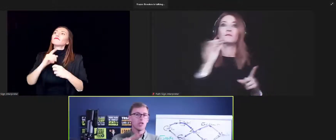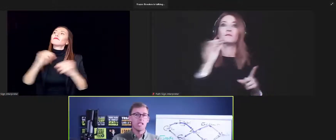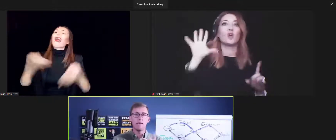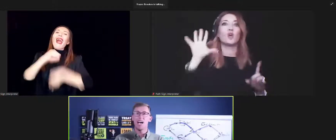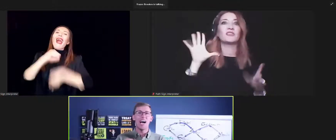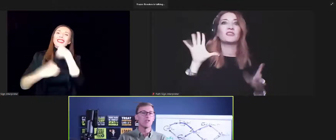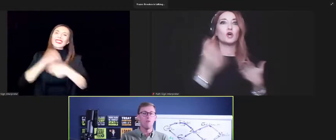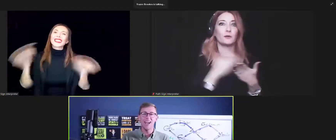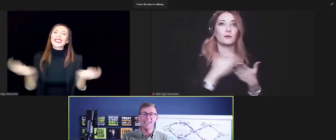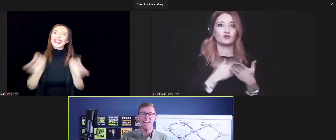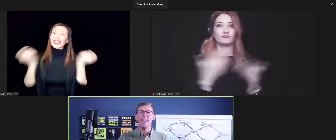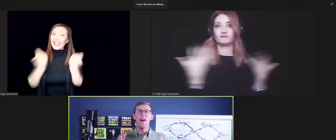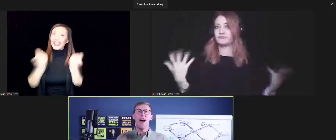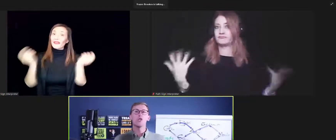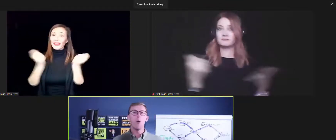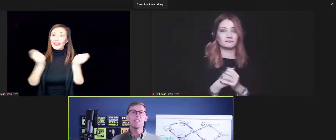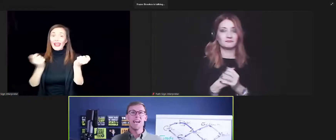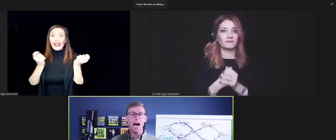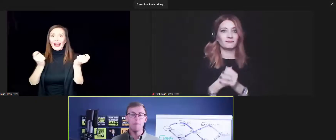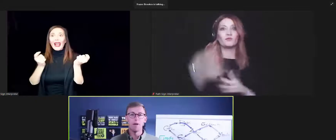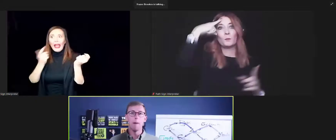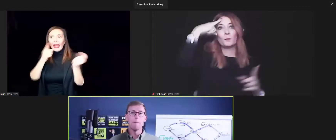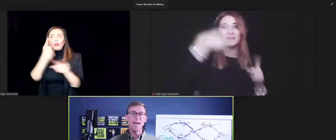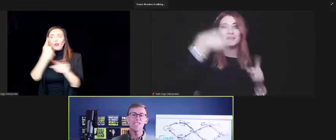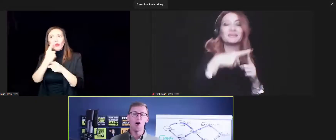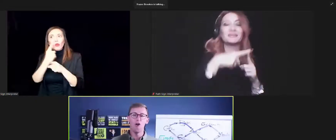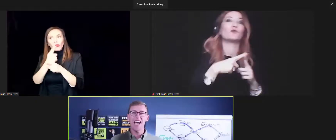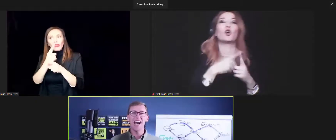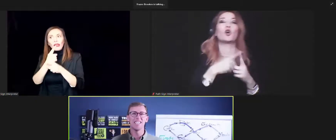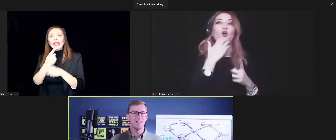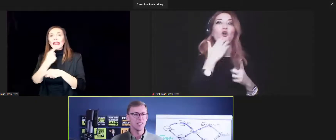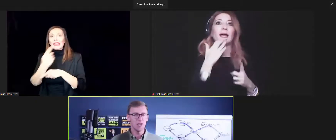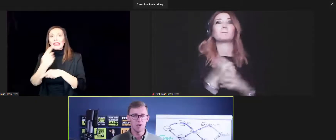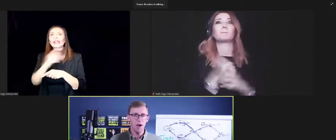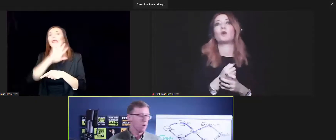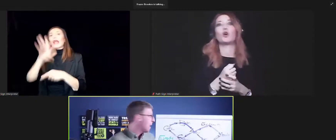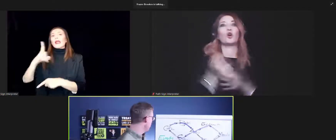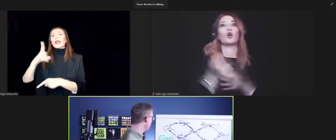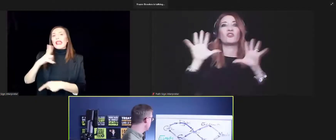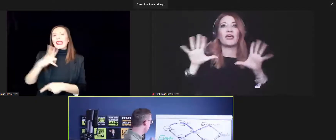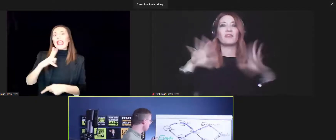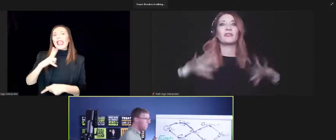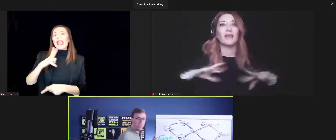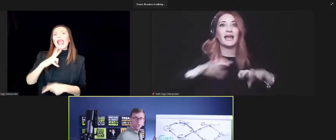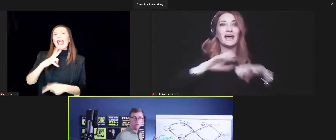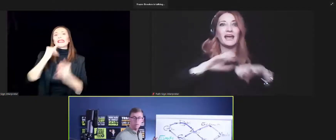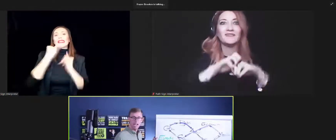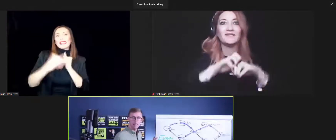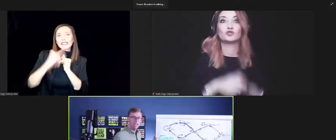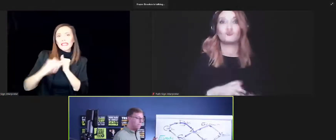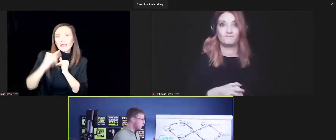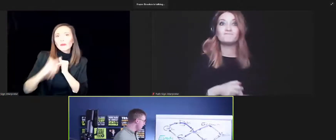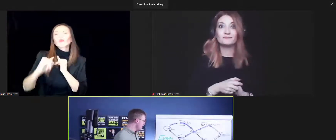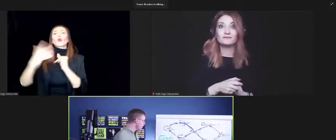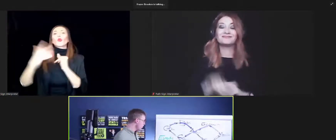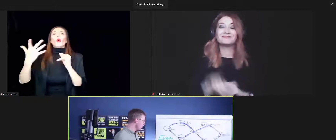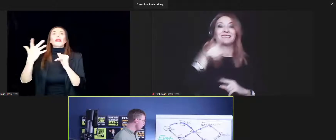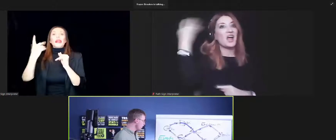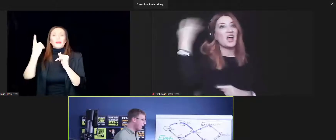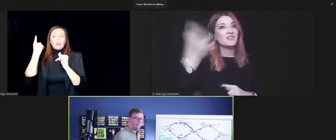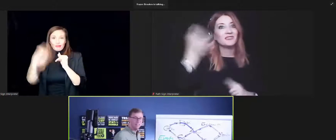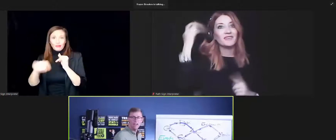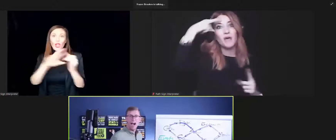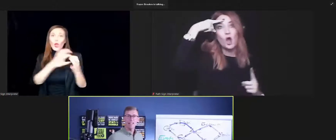distributors, team size, rank, that is going to happen based on the activity that you do, based on the events that you attend, the invitations